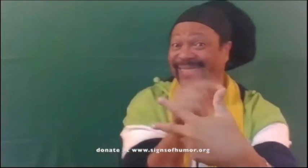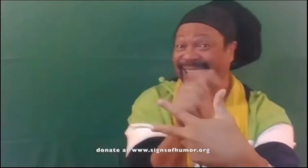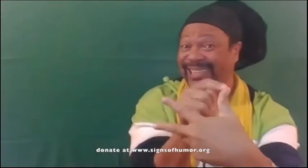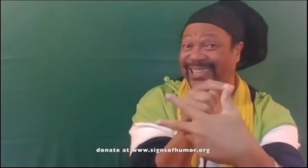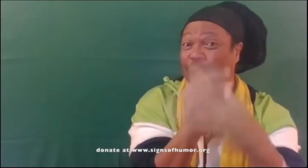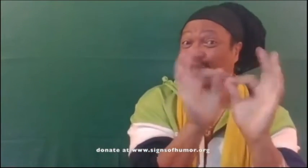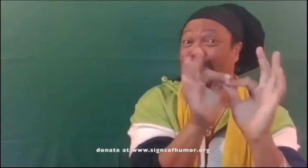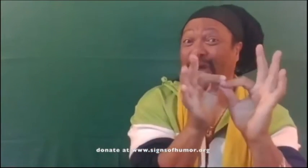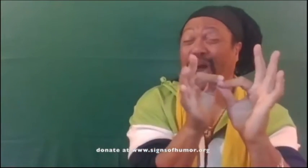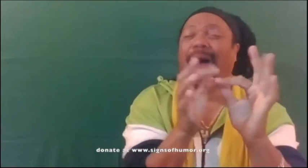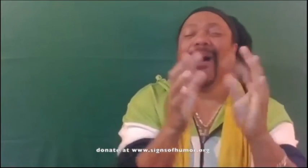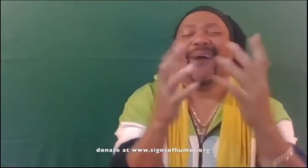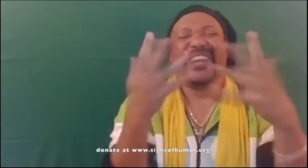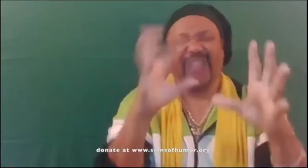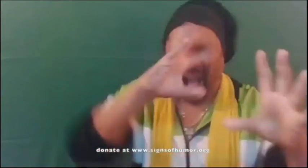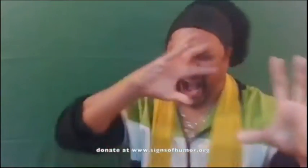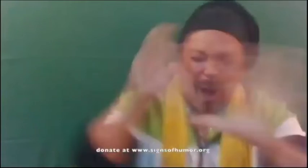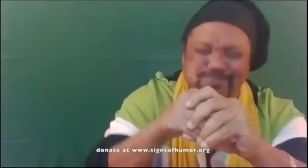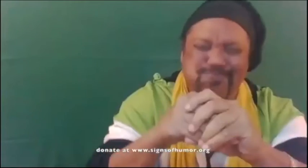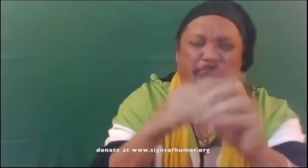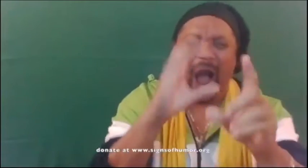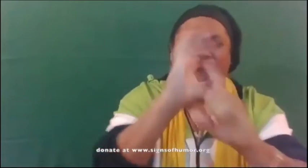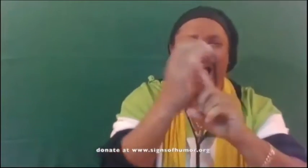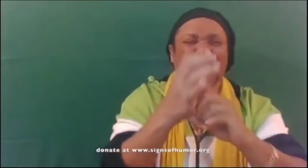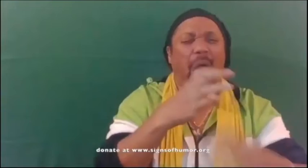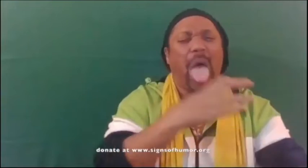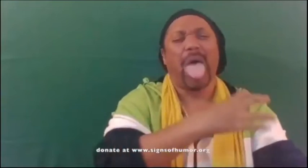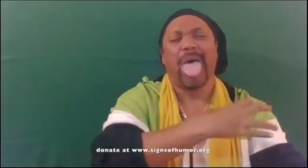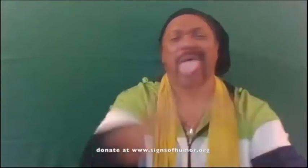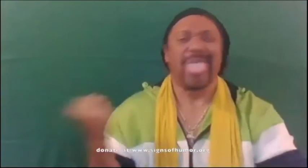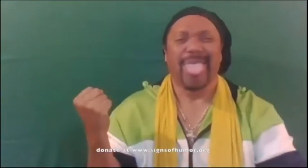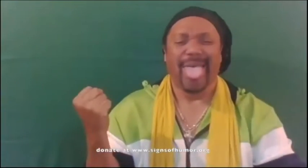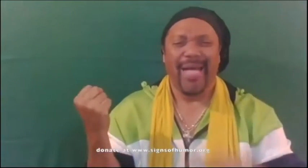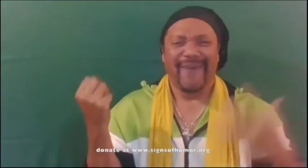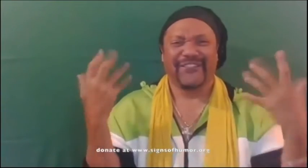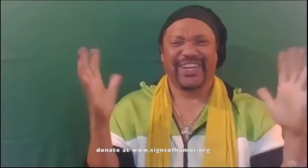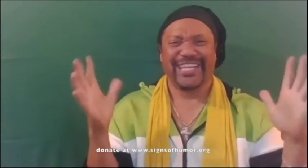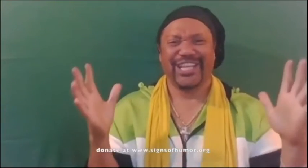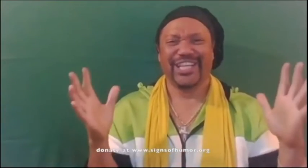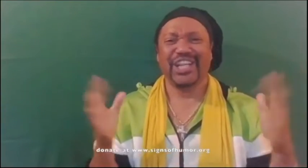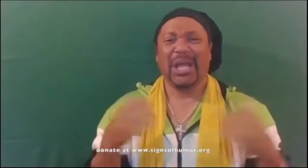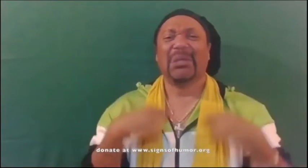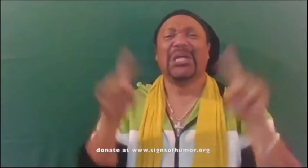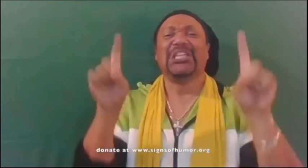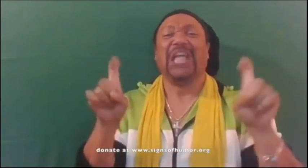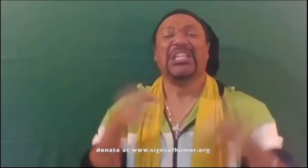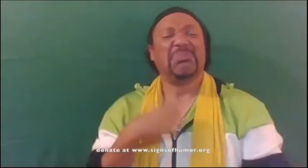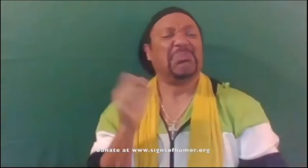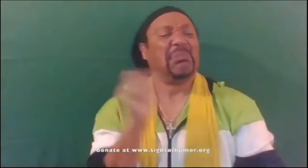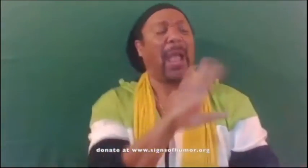there a little bit throughout the community. Then you have other interpreters who have been engulfed in the deaf community. They got this, right?